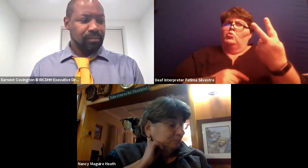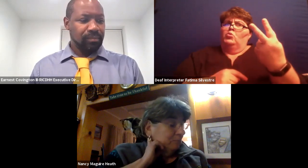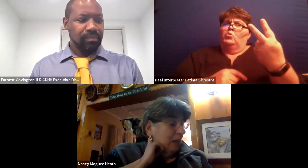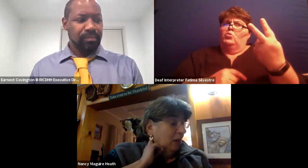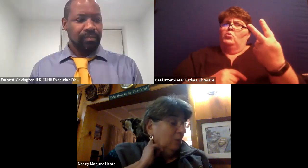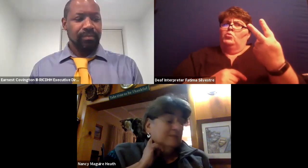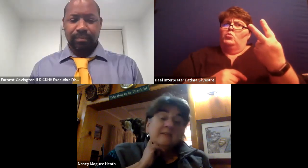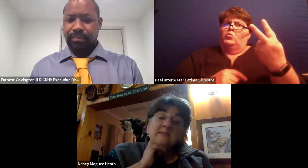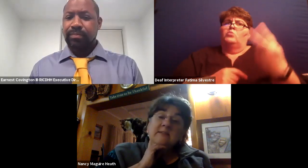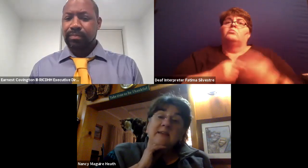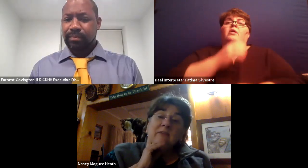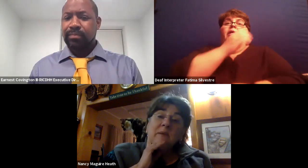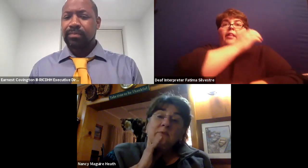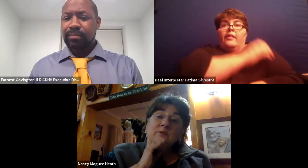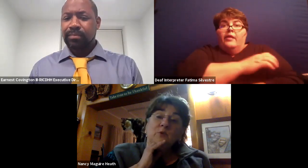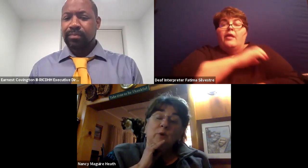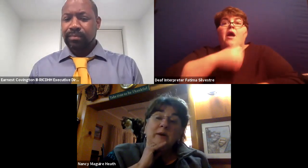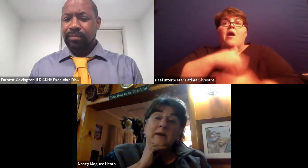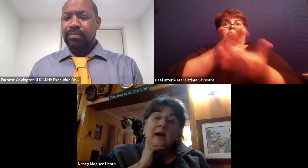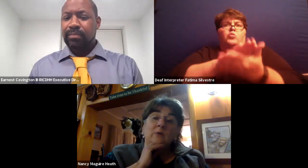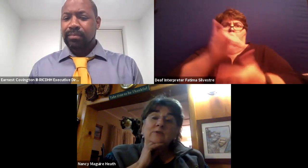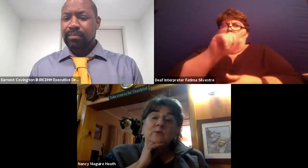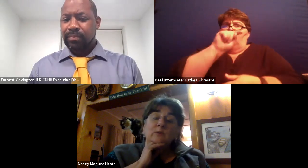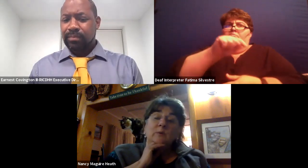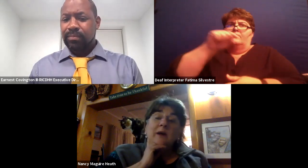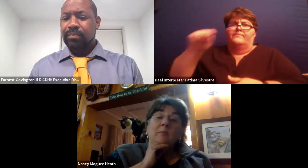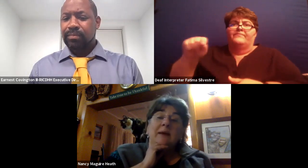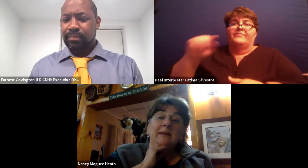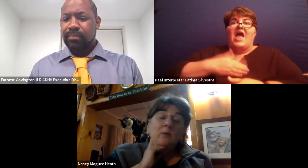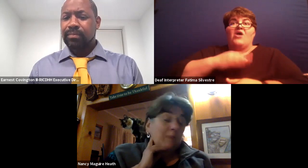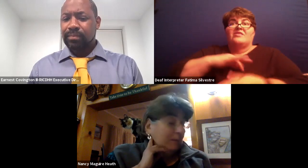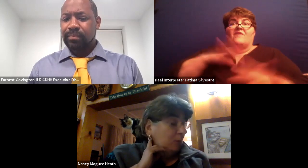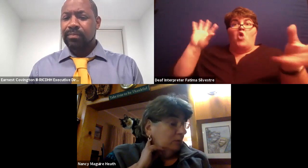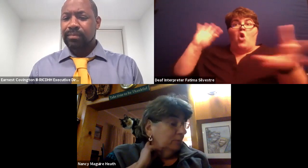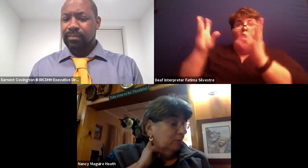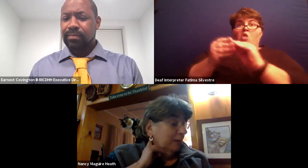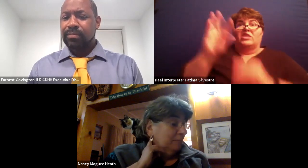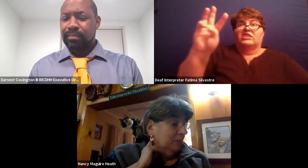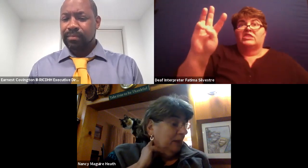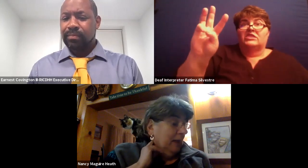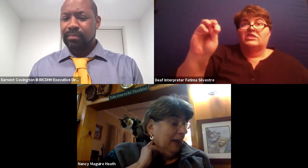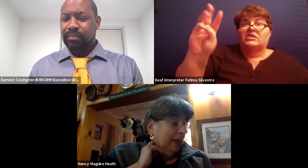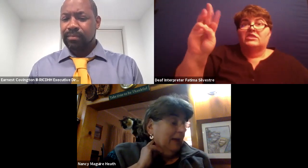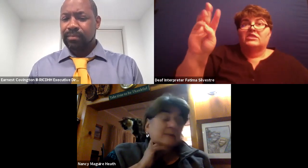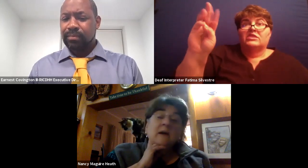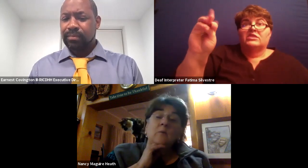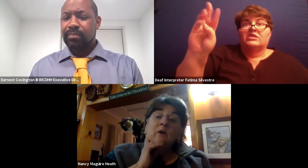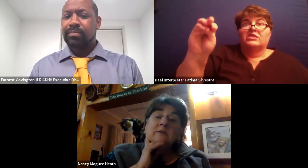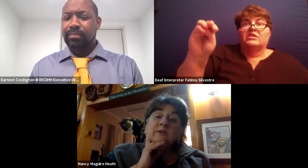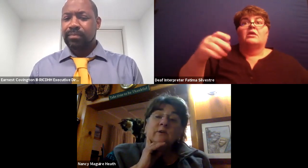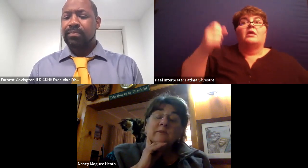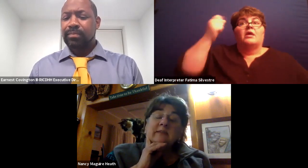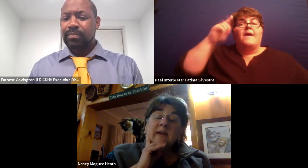school. We have 60 staff members who work in our school. We are a bilingual bimodal program. And